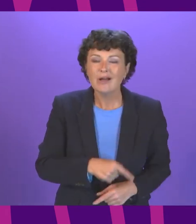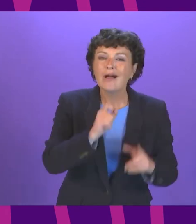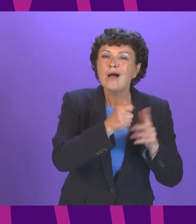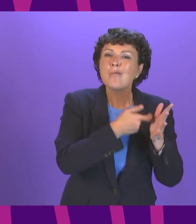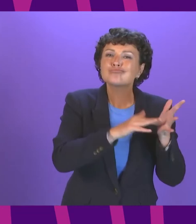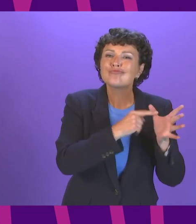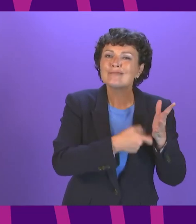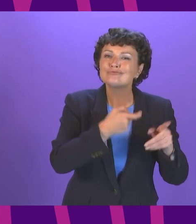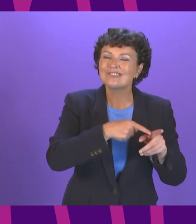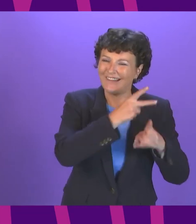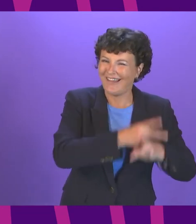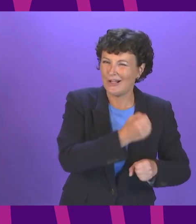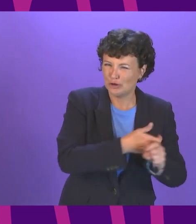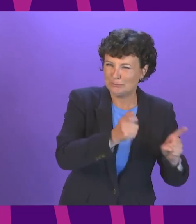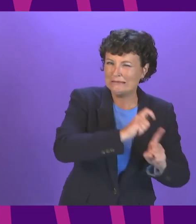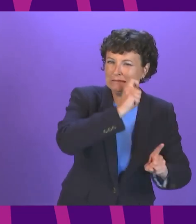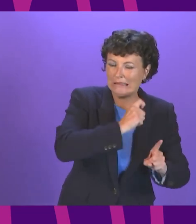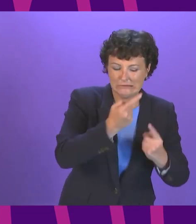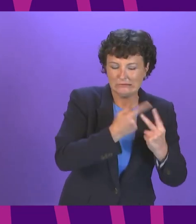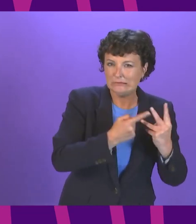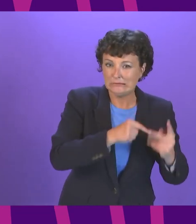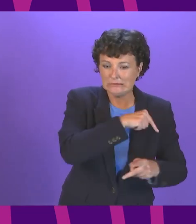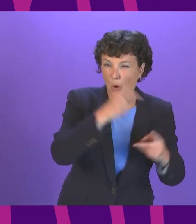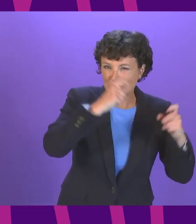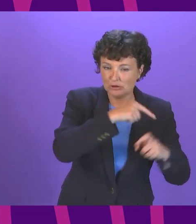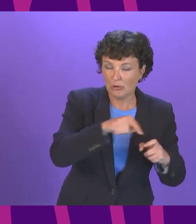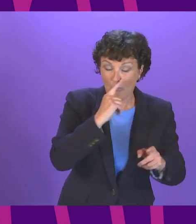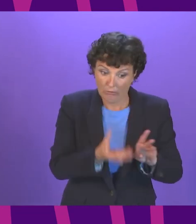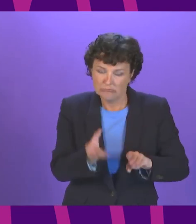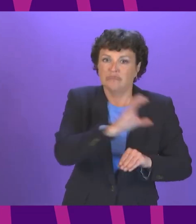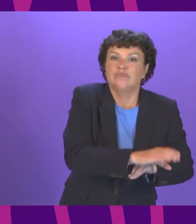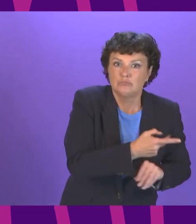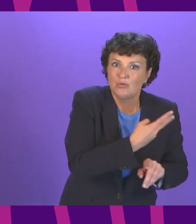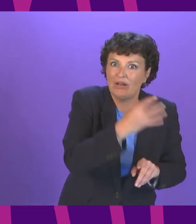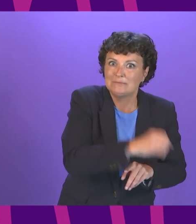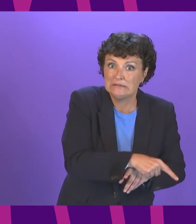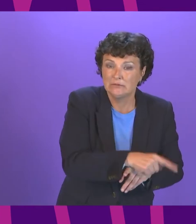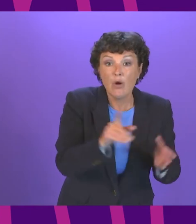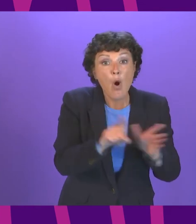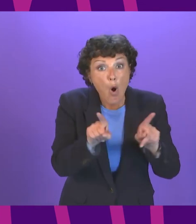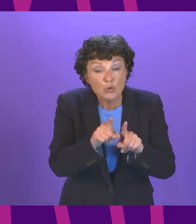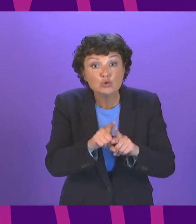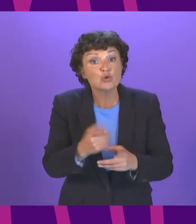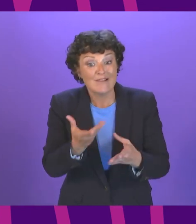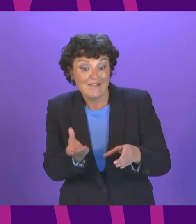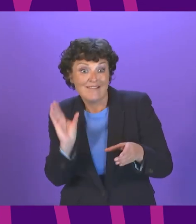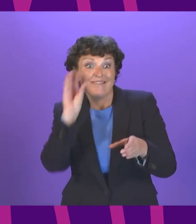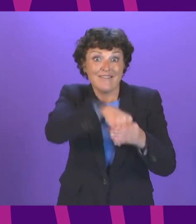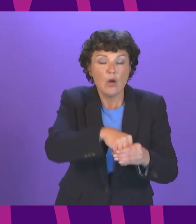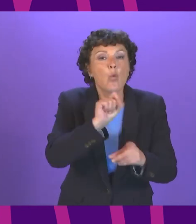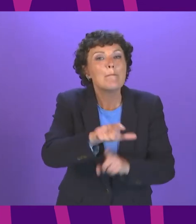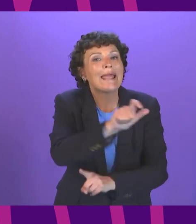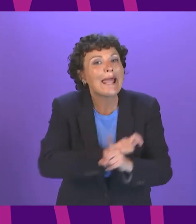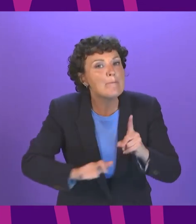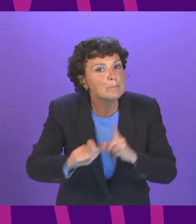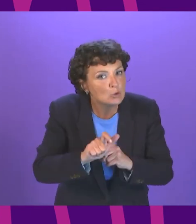25% over the course of this parliament with half of all frontline health spending invested in community health services and now I know